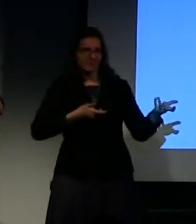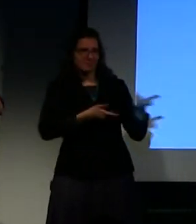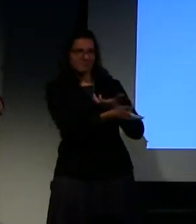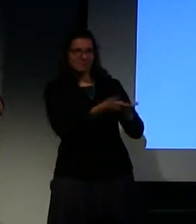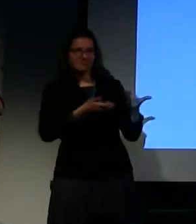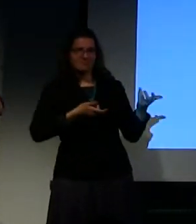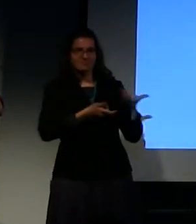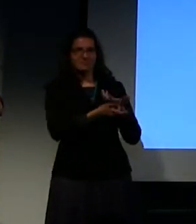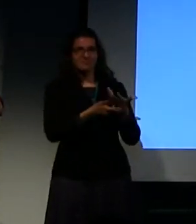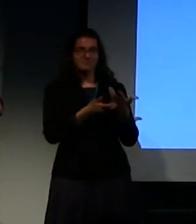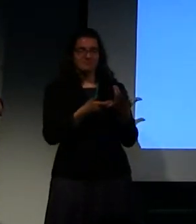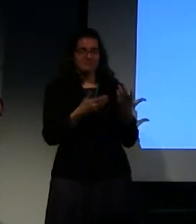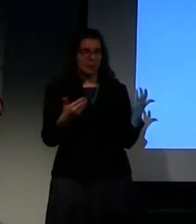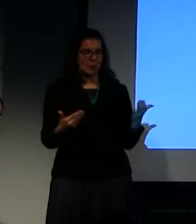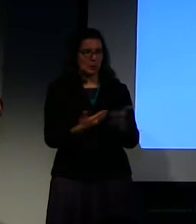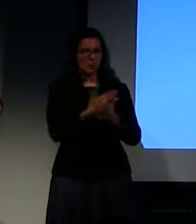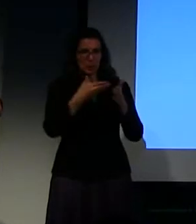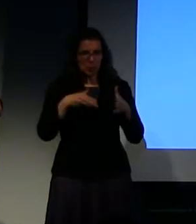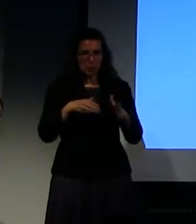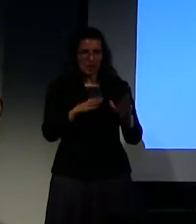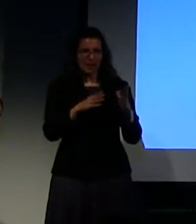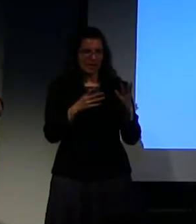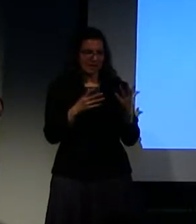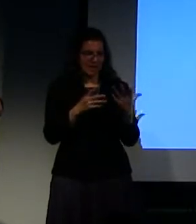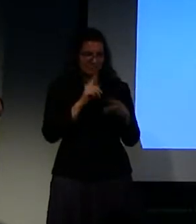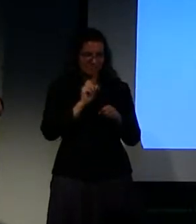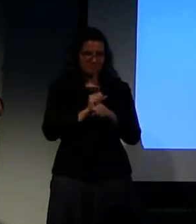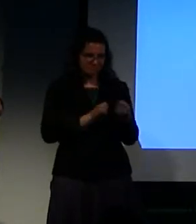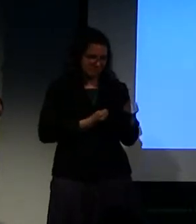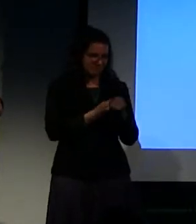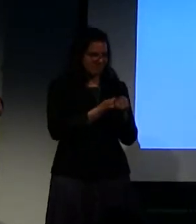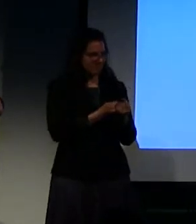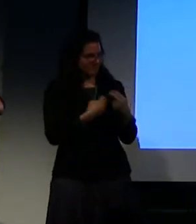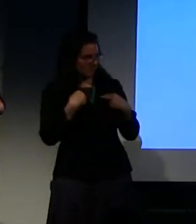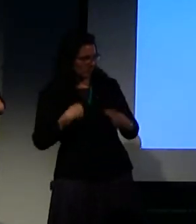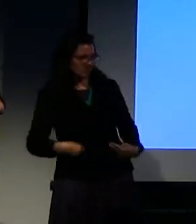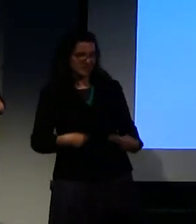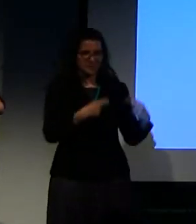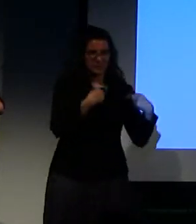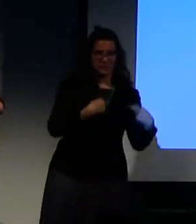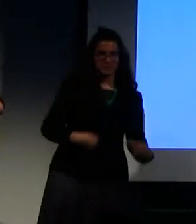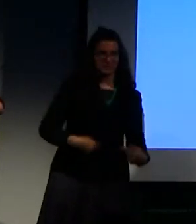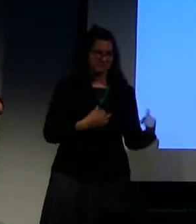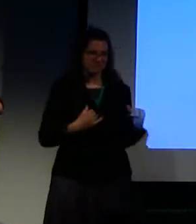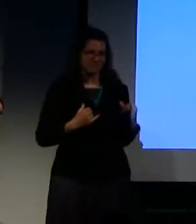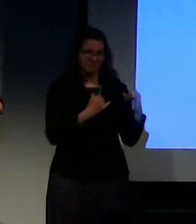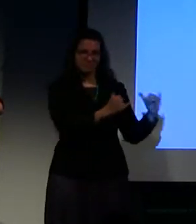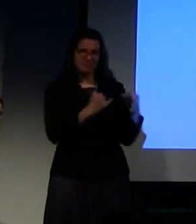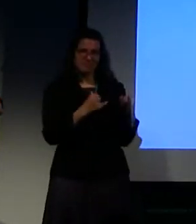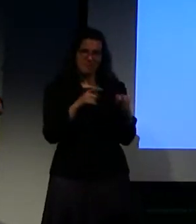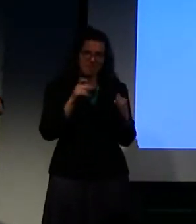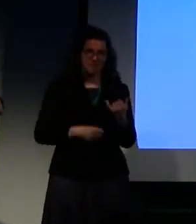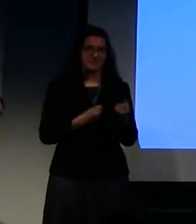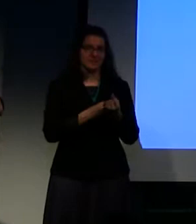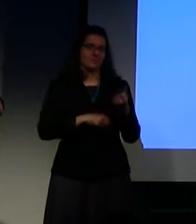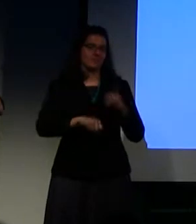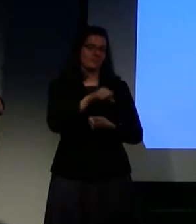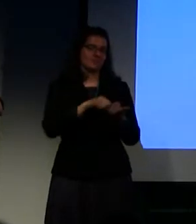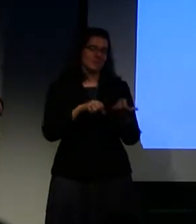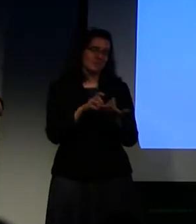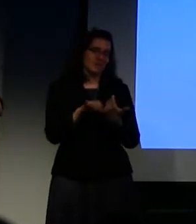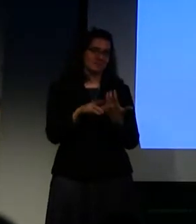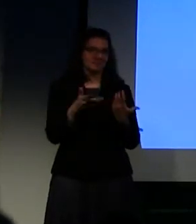human and we have to support each other. And that's more or less the goal